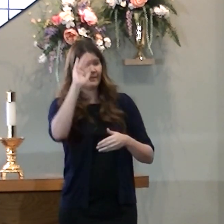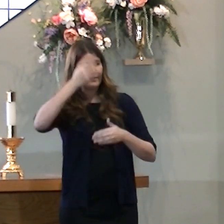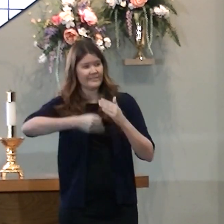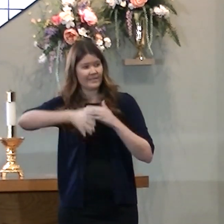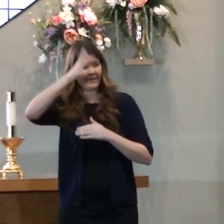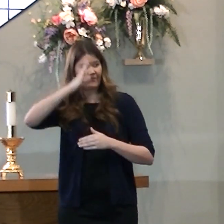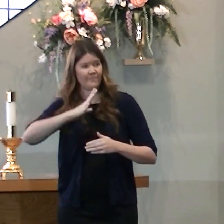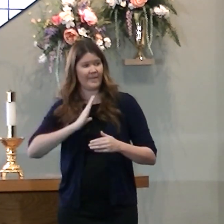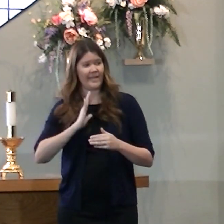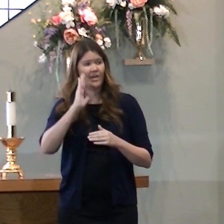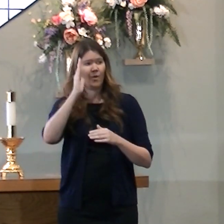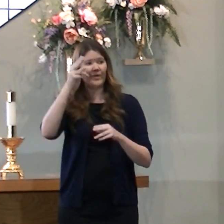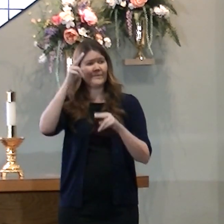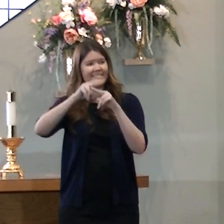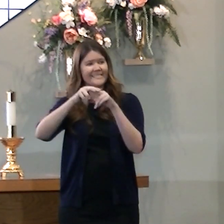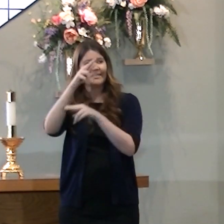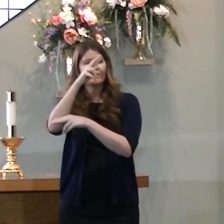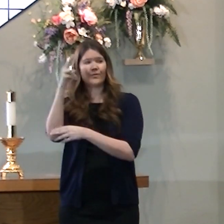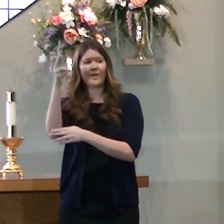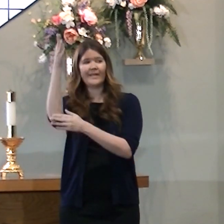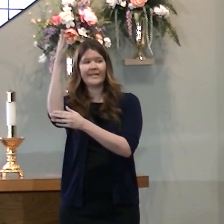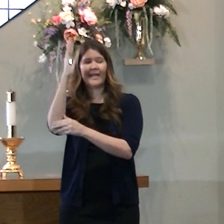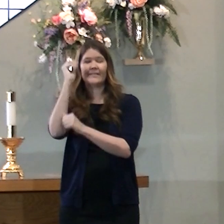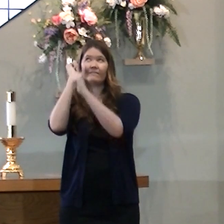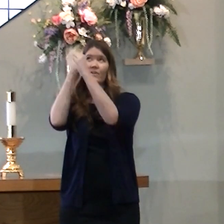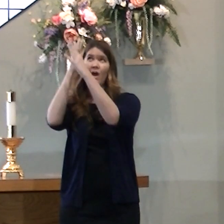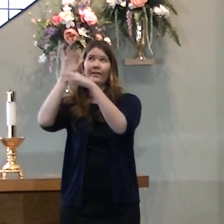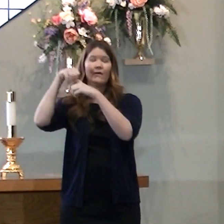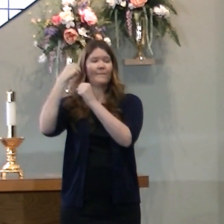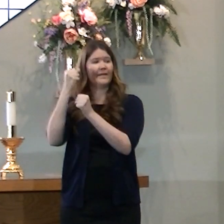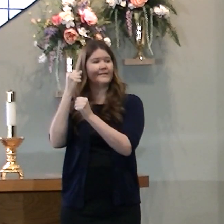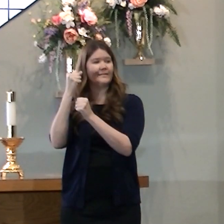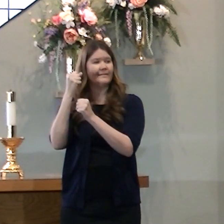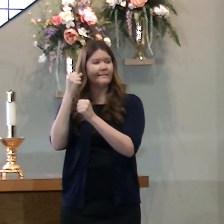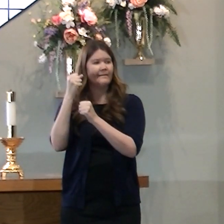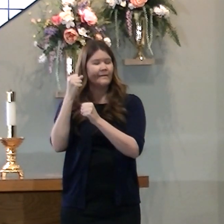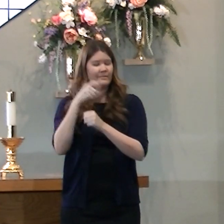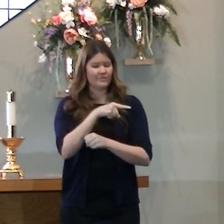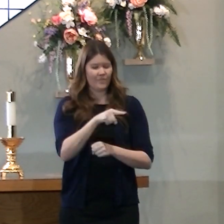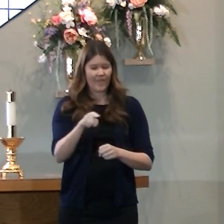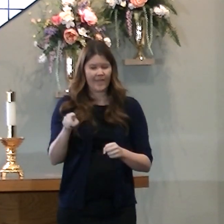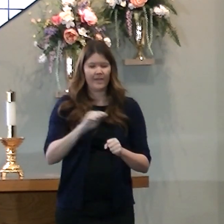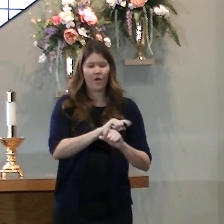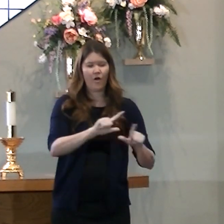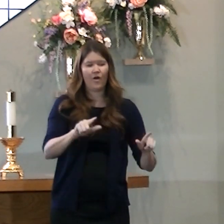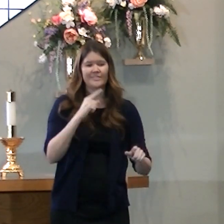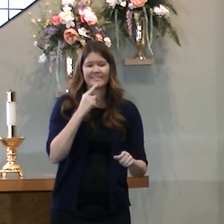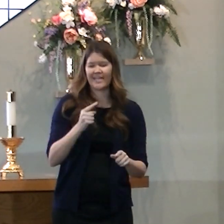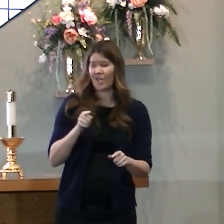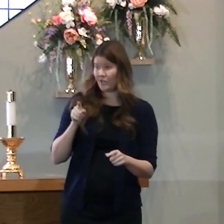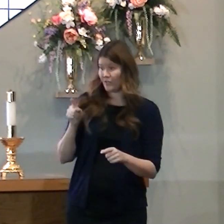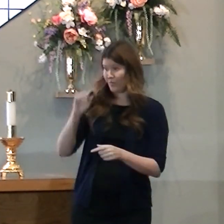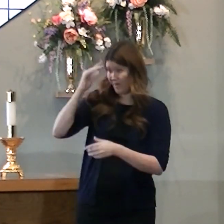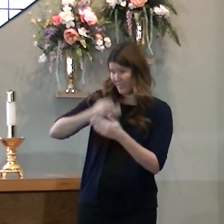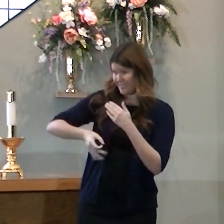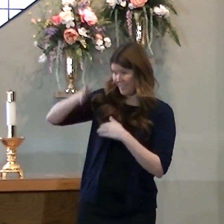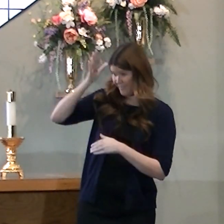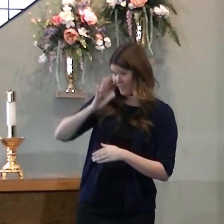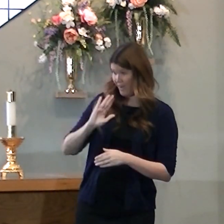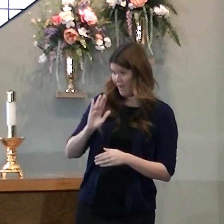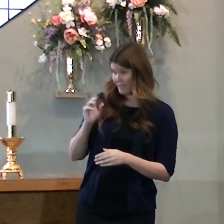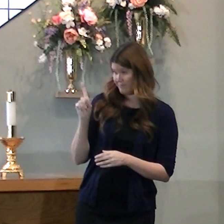Man shall be seated at the right hand of the power of God." So they all said, "You are the Son of God,